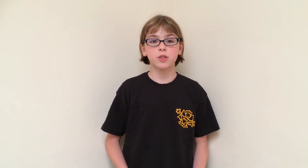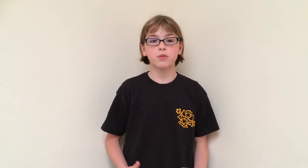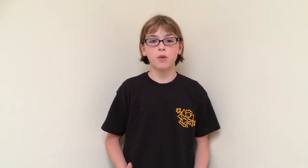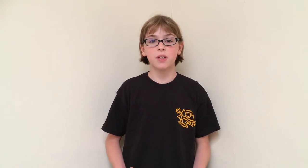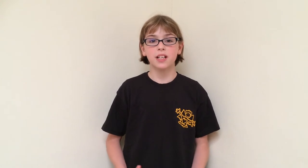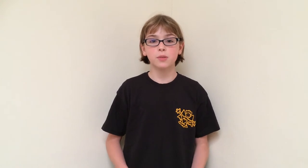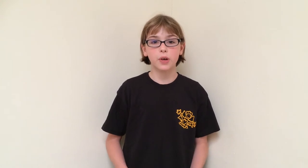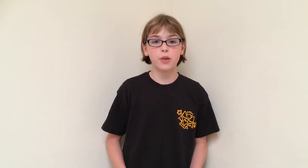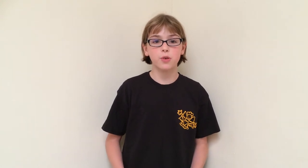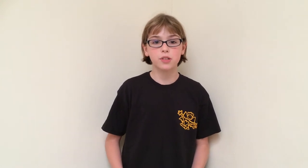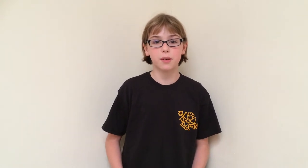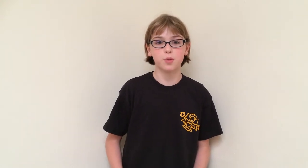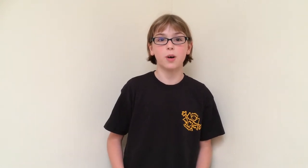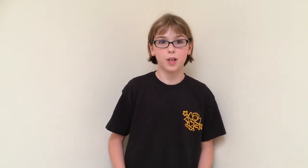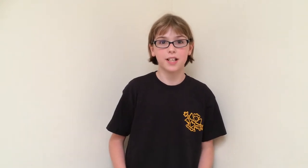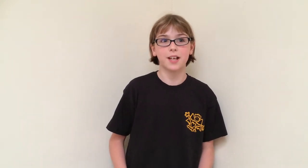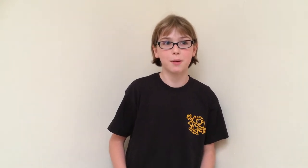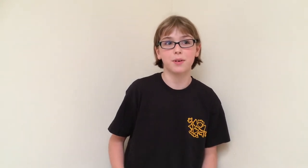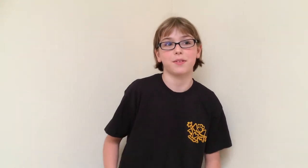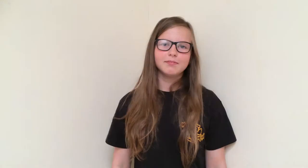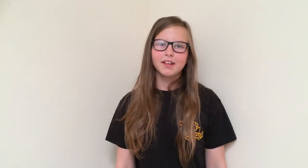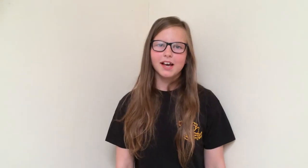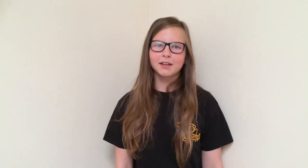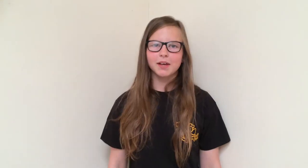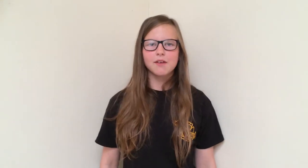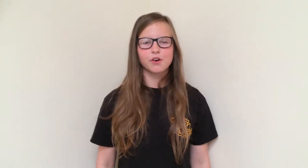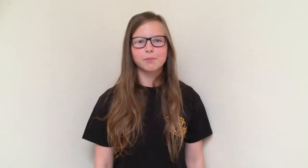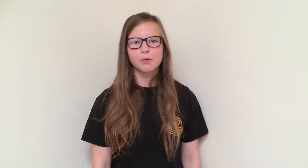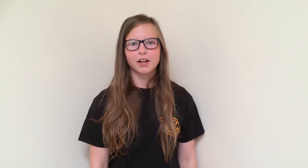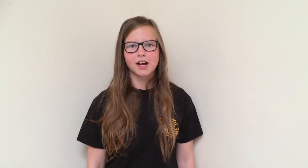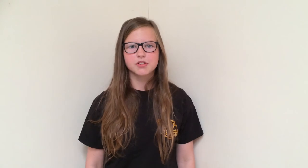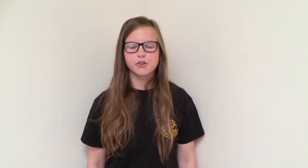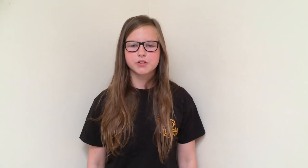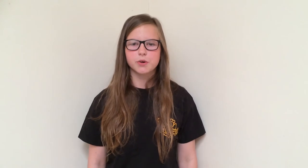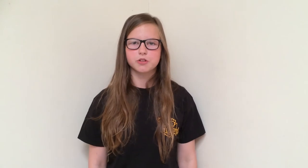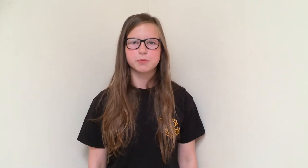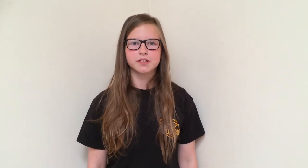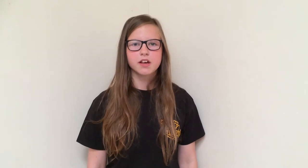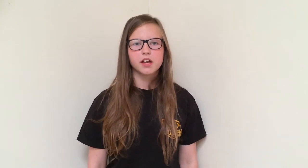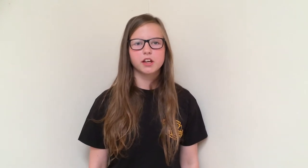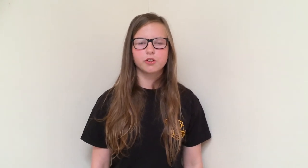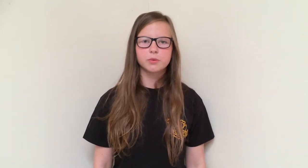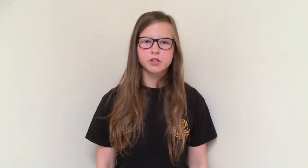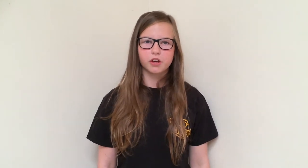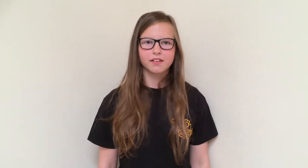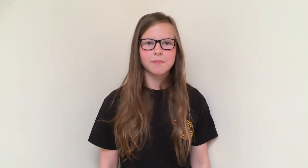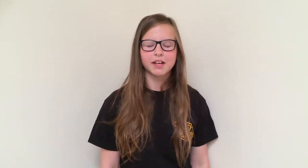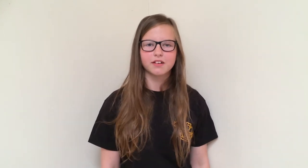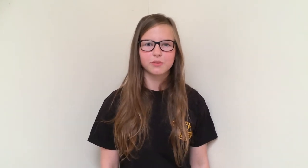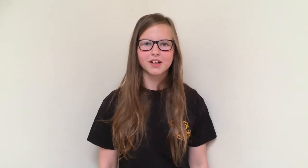news from a little boy who used to come to our holiday club. Alec became very poorly and had to go into a hospice. He knew he wasn't going to get better so